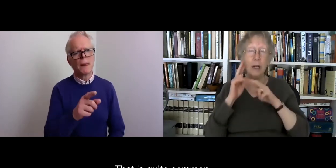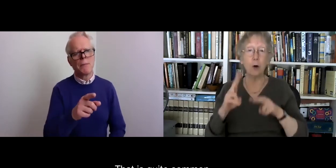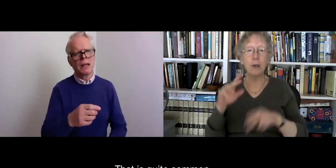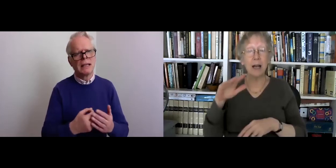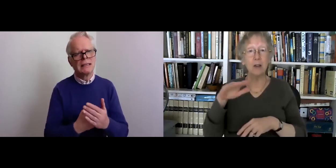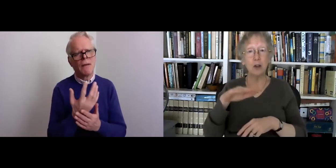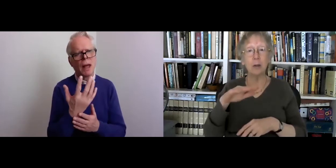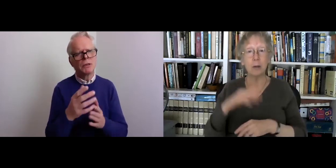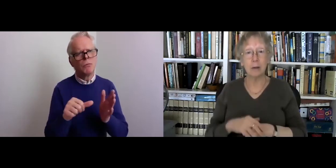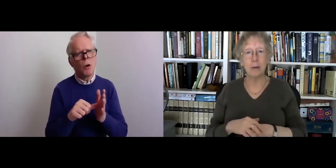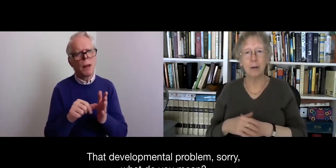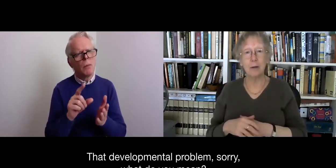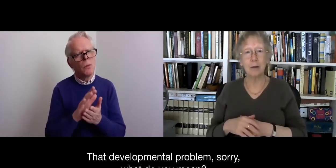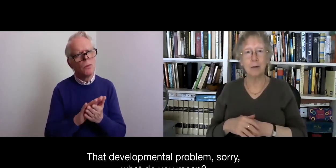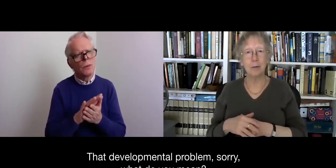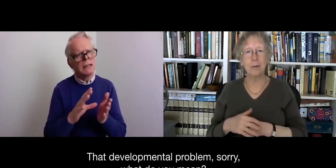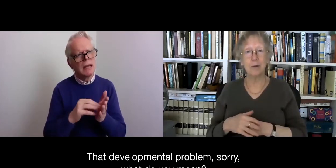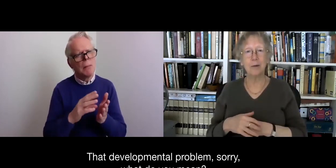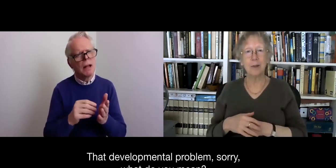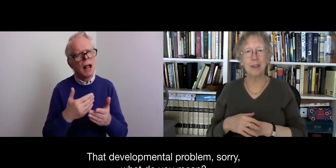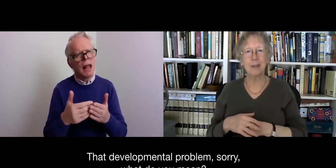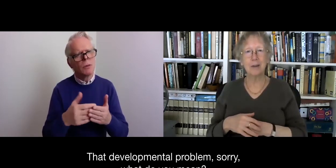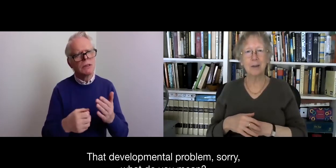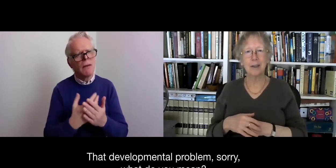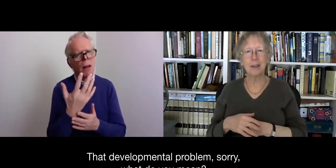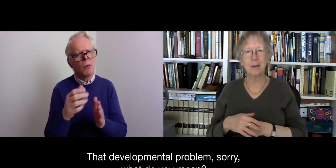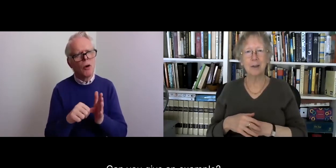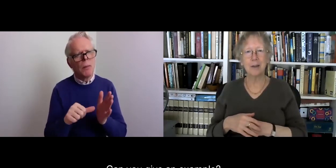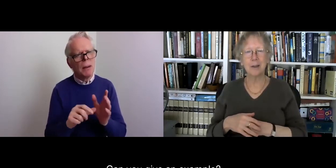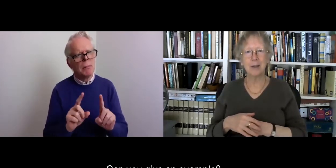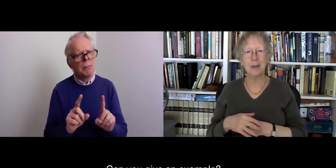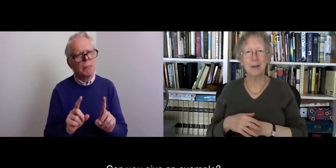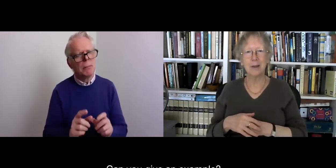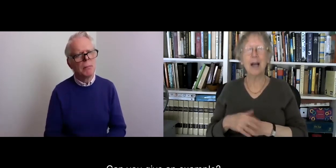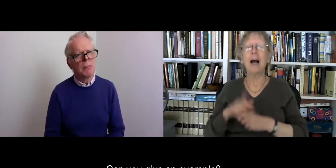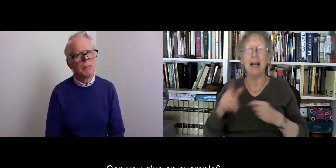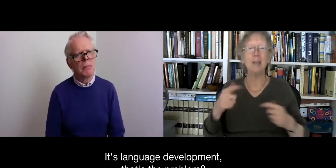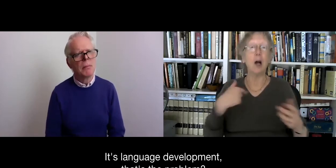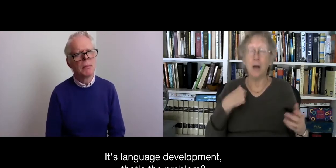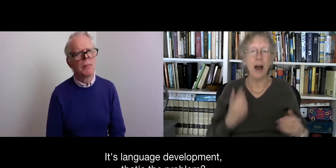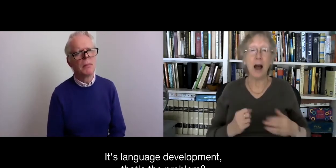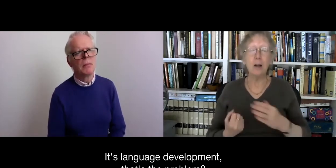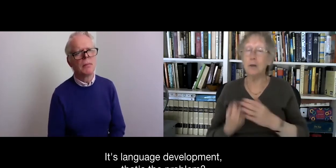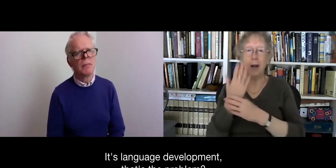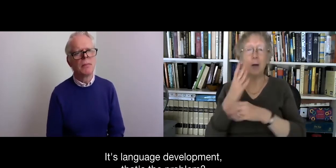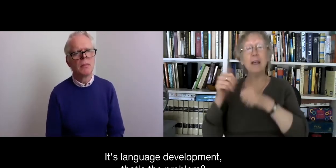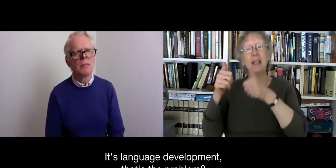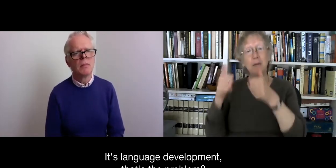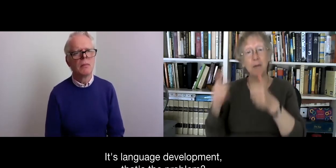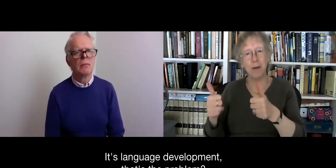common. So that developmental problem, sorry, what do you mean? Can you give an example? So it's language development that's the problem?